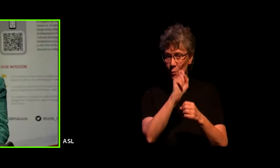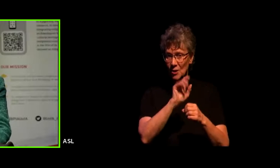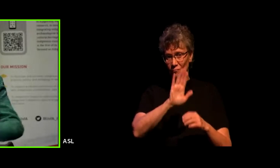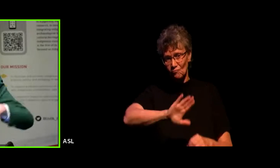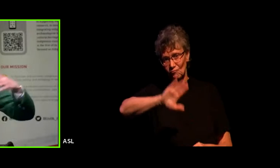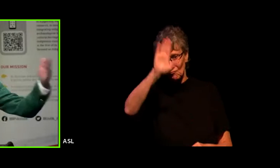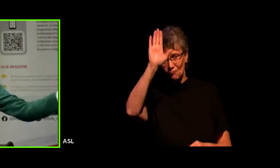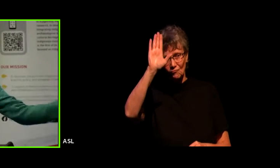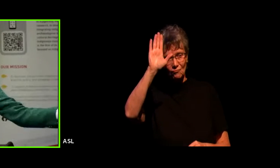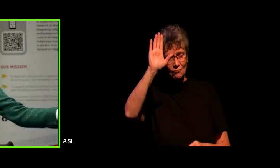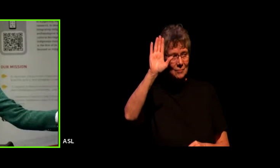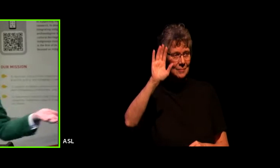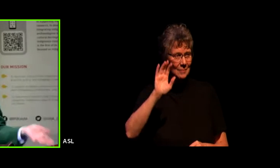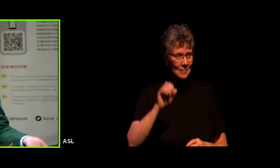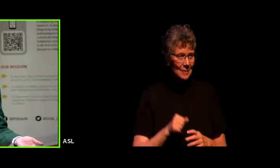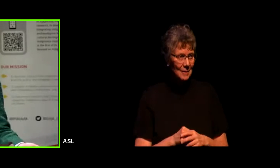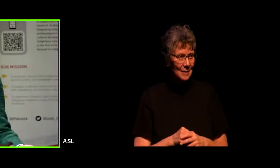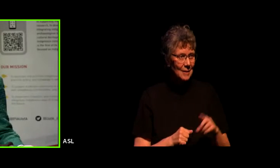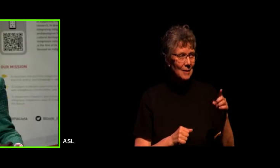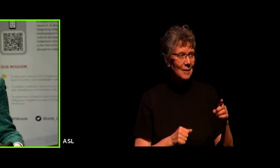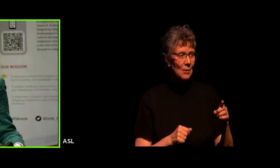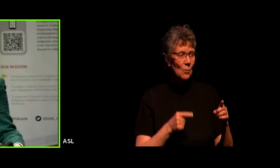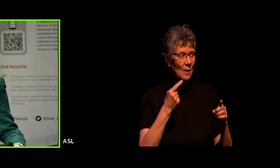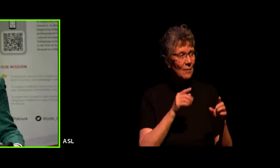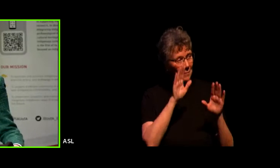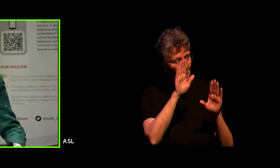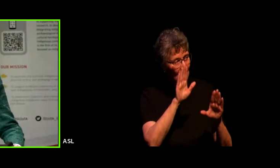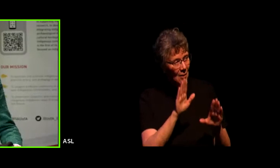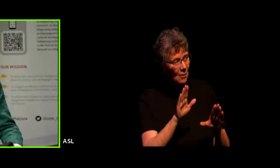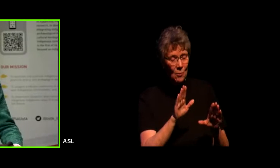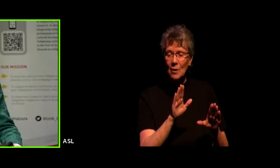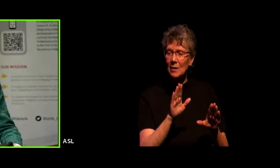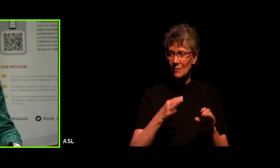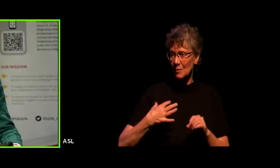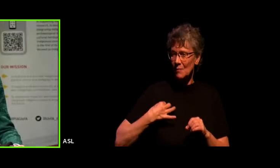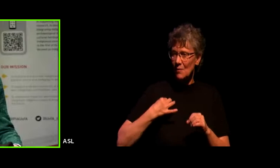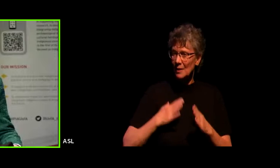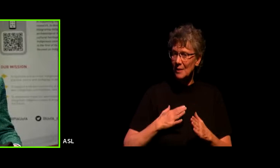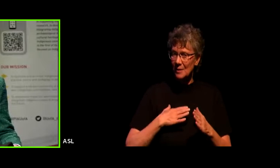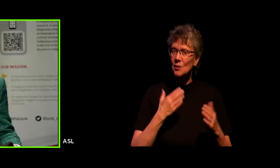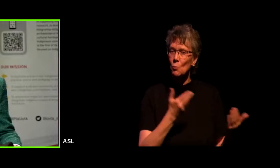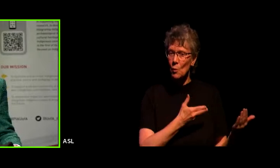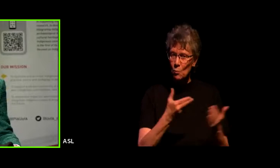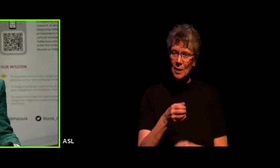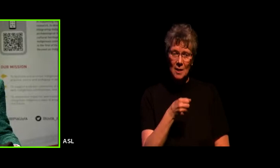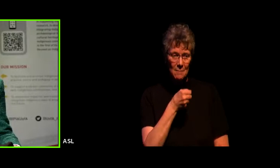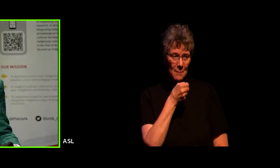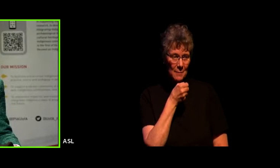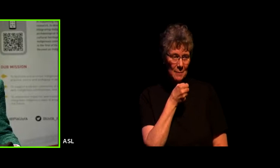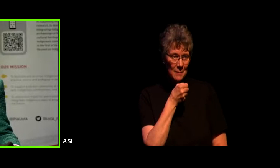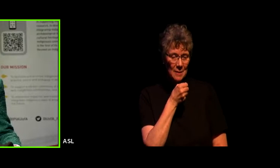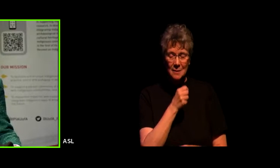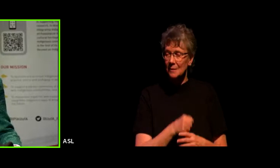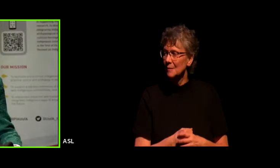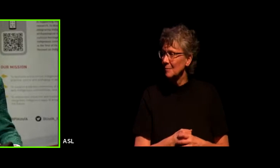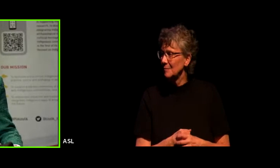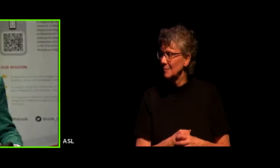hand. One of our lovely volunteers will get y'all a microphone. If you're online, hey, I'm glad y'all are still here.